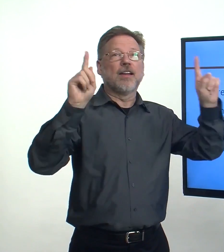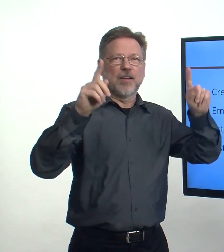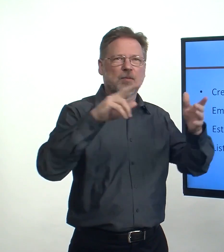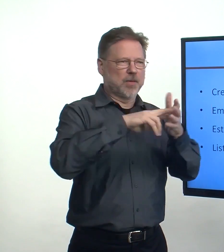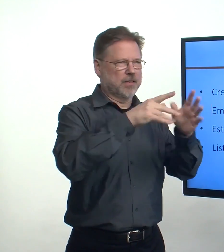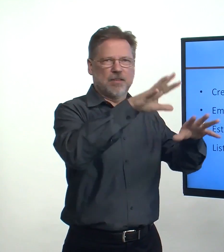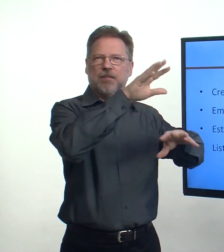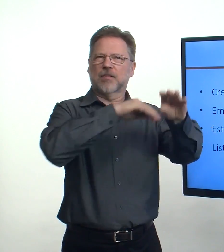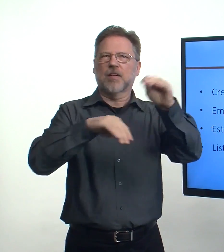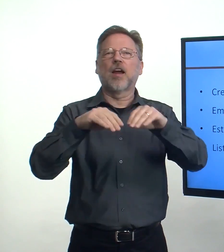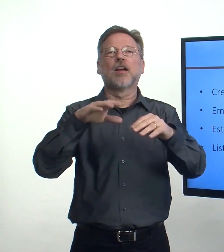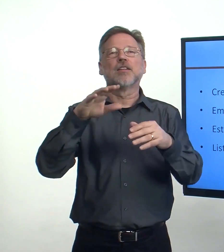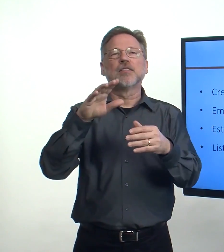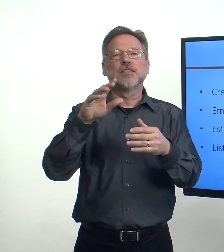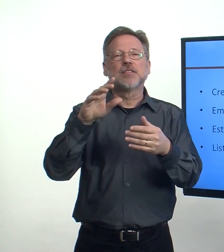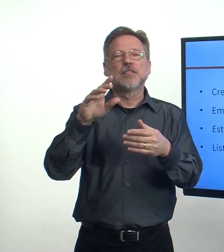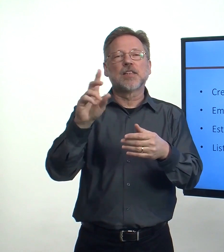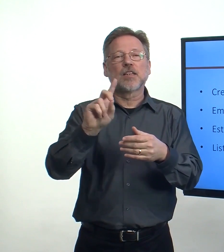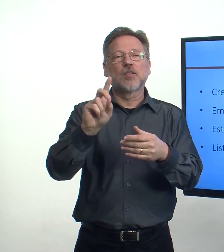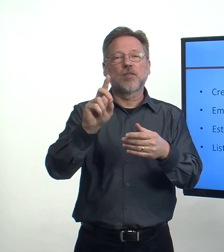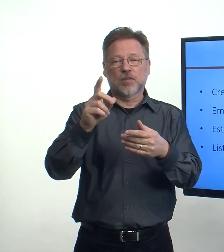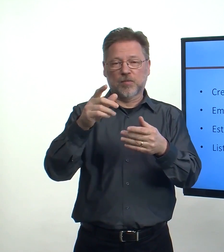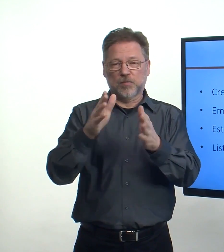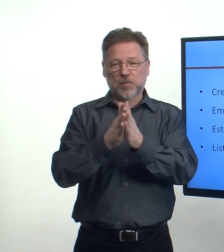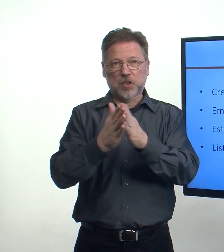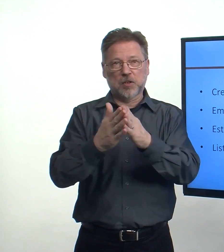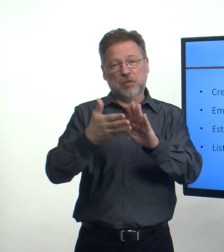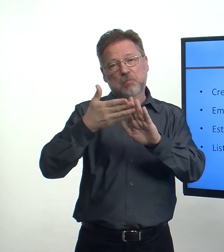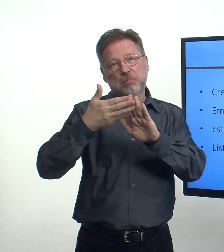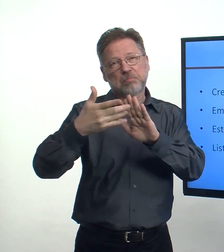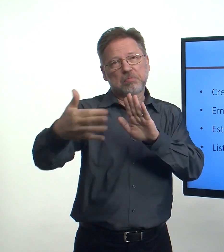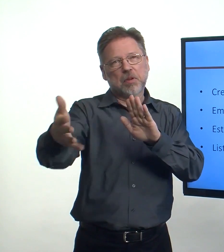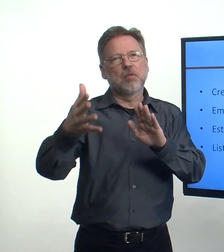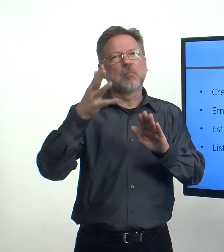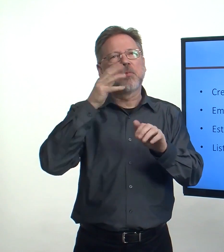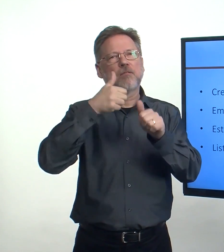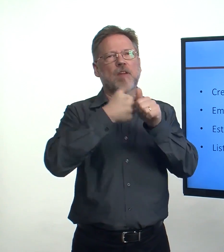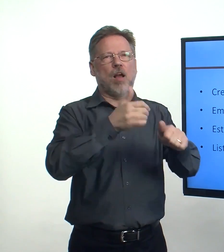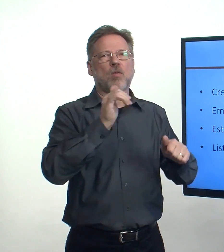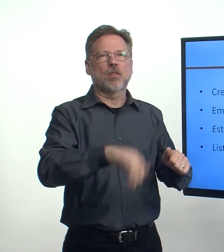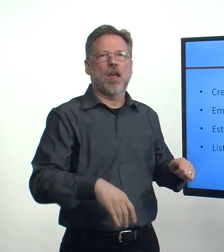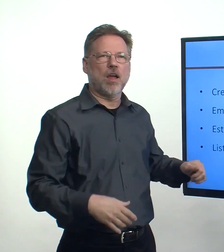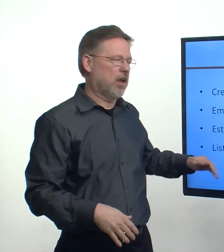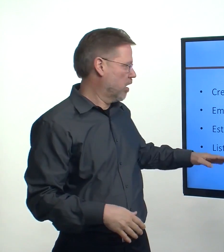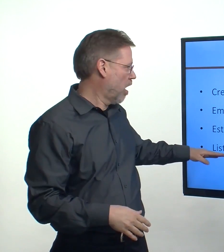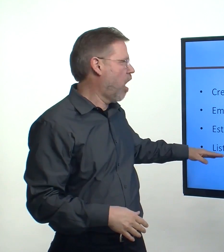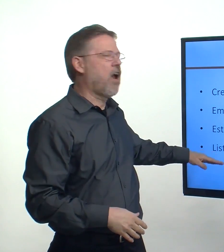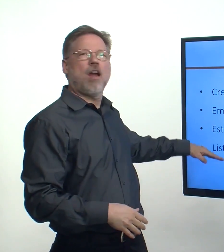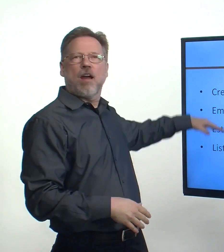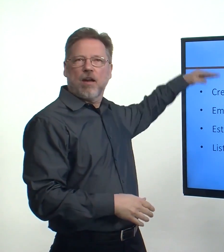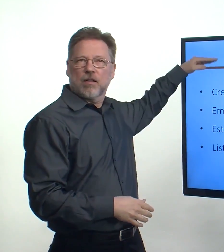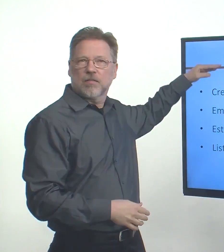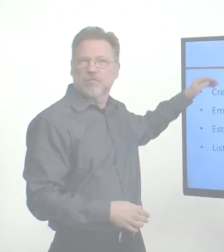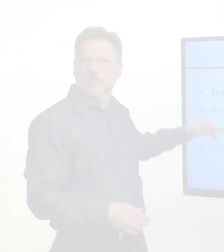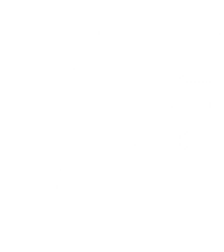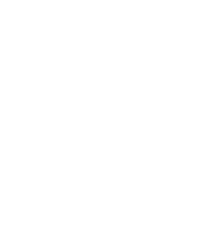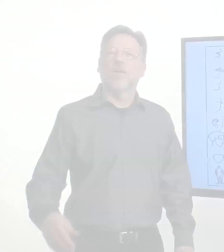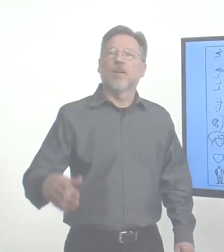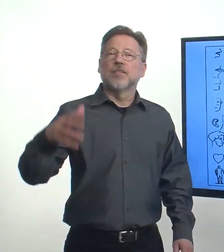Finally, a dictionary could be organized by sign forms using these principles.